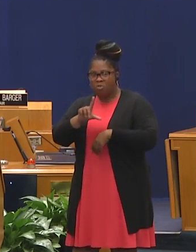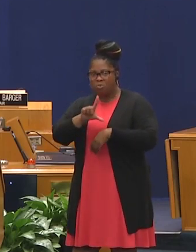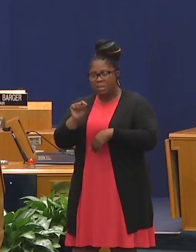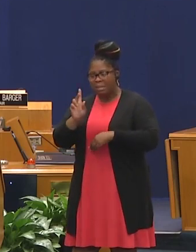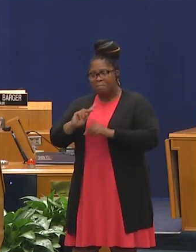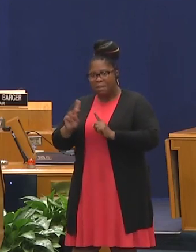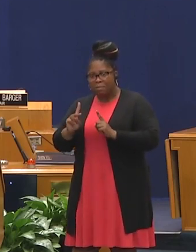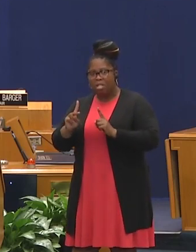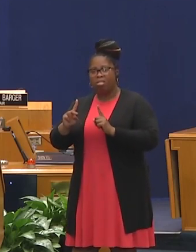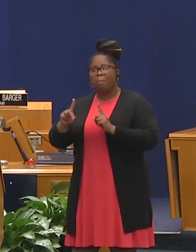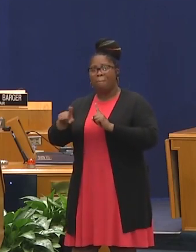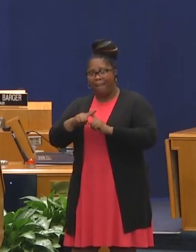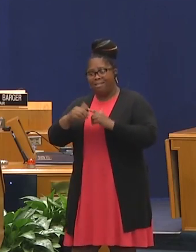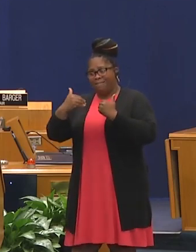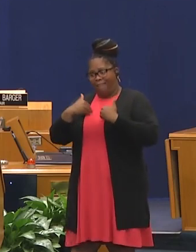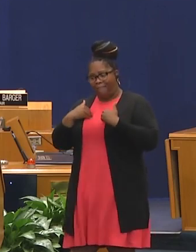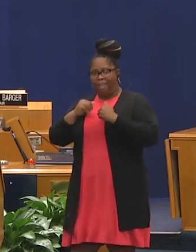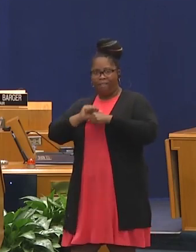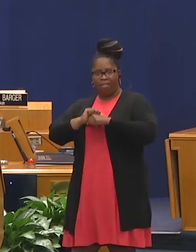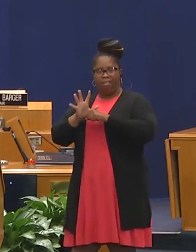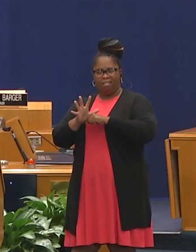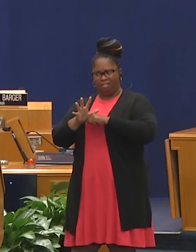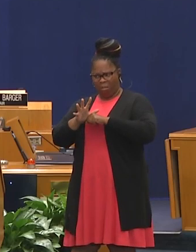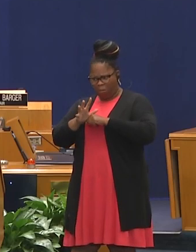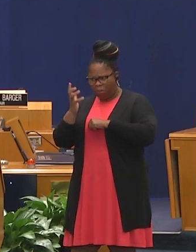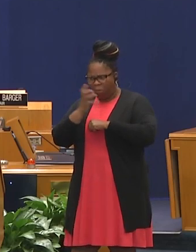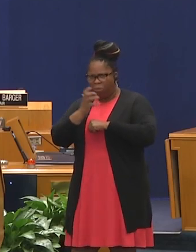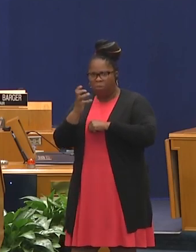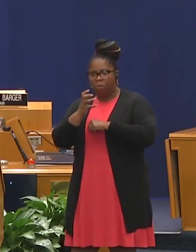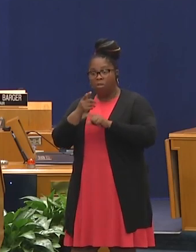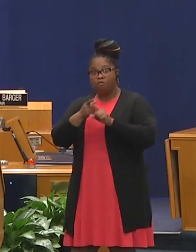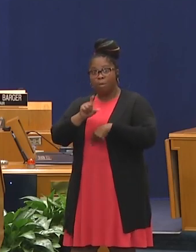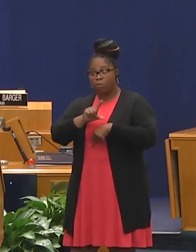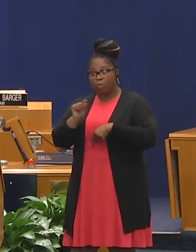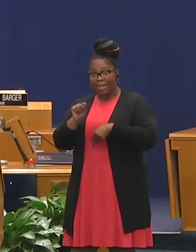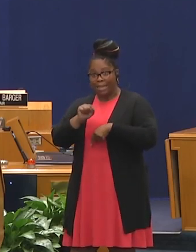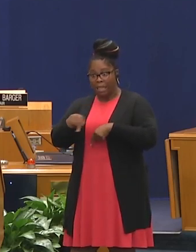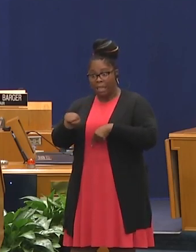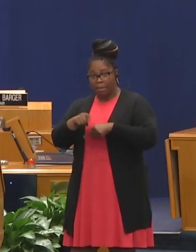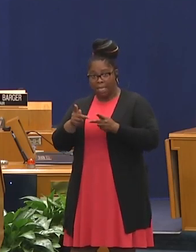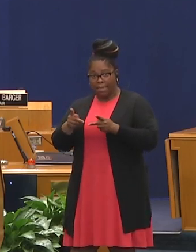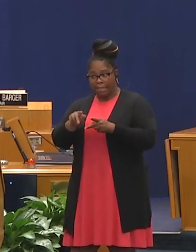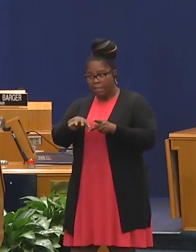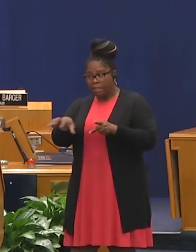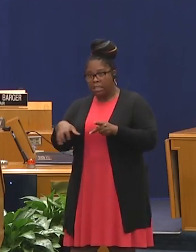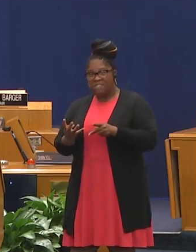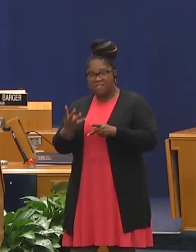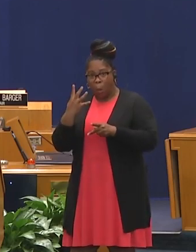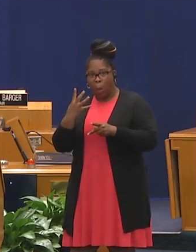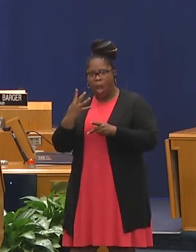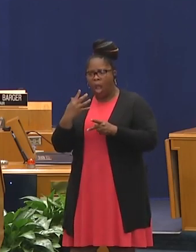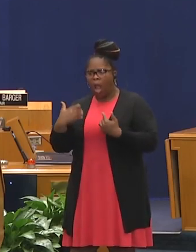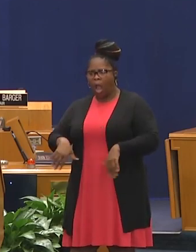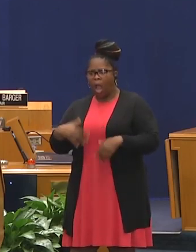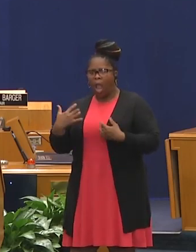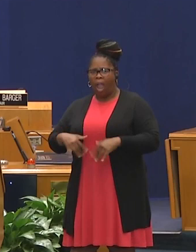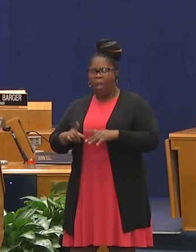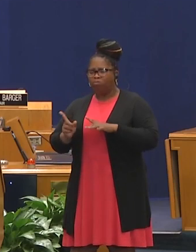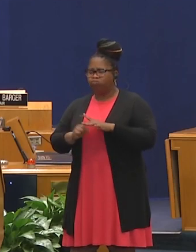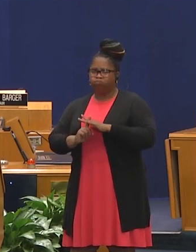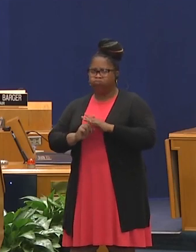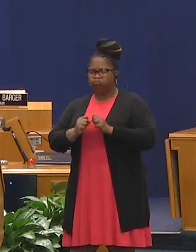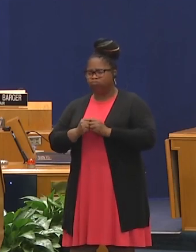testing positive for COVID-19. And out of these 20, there are 4 sites that are experiencing large outbreaks of more